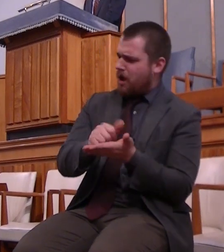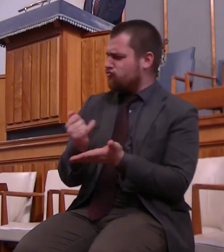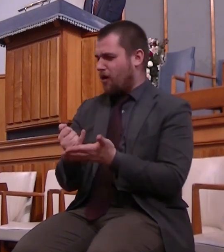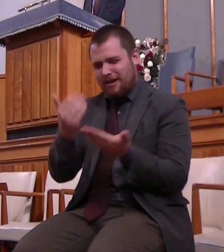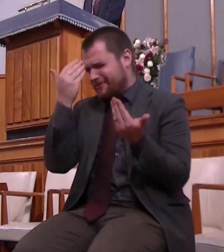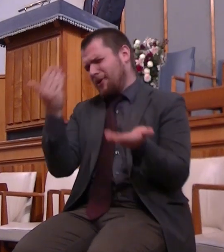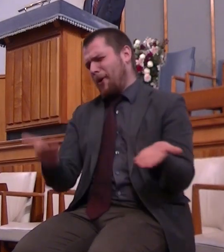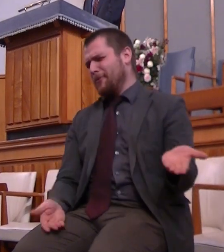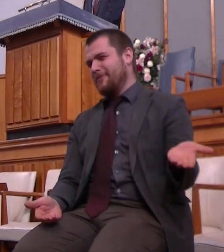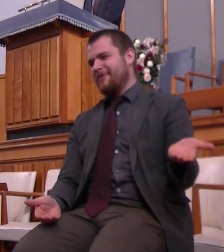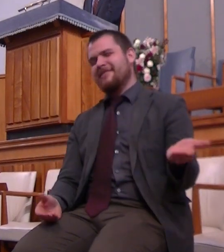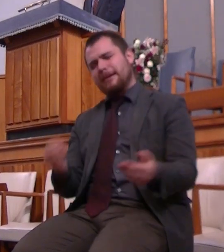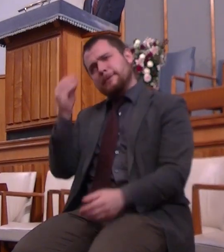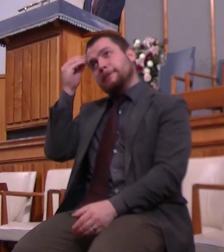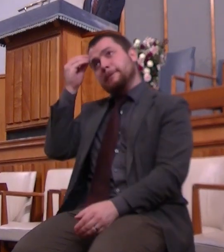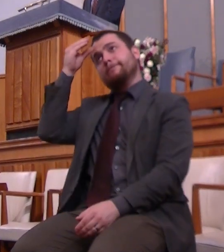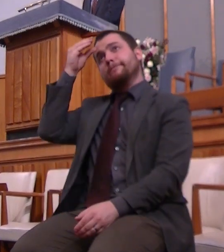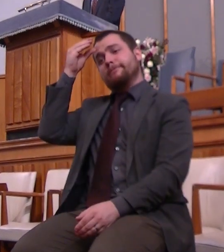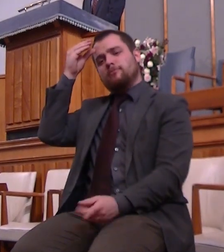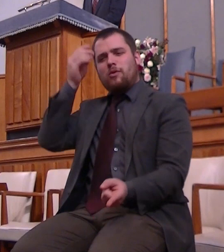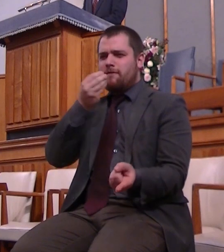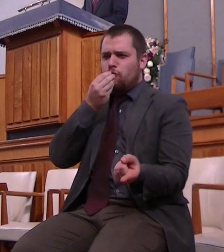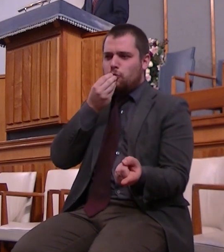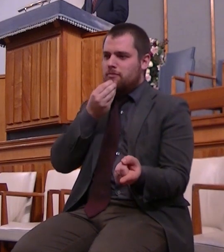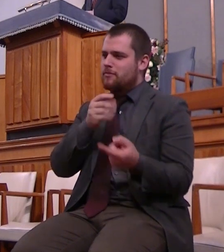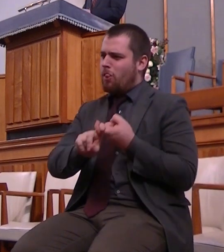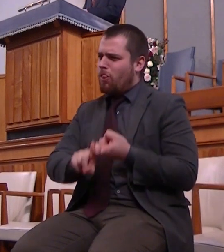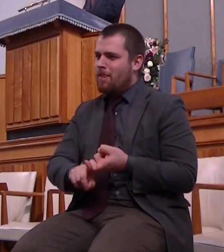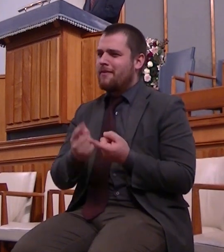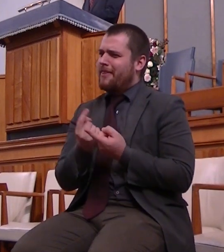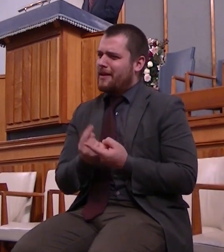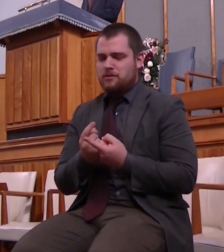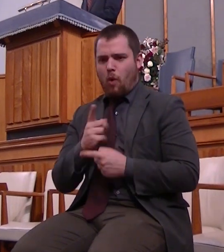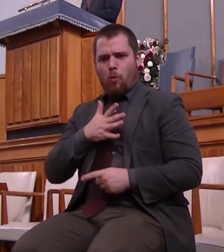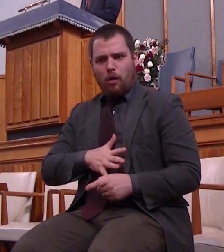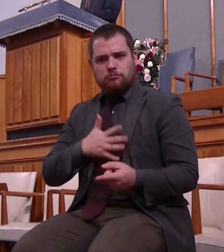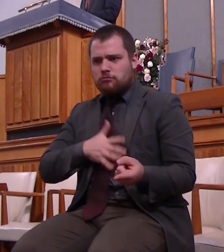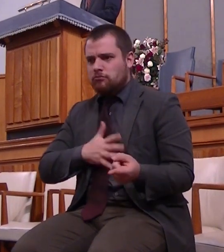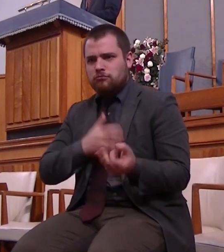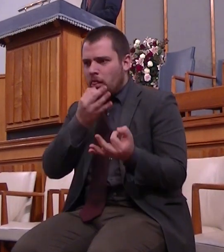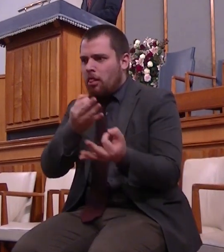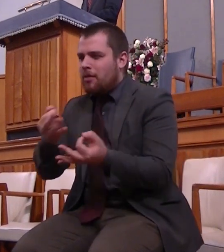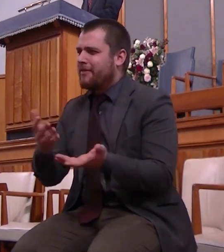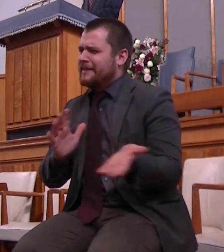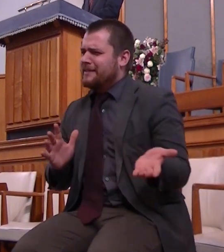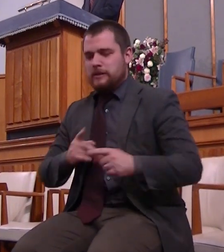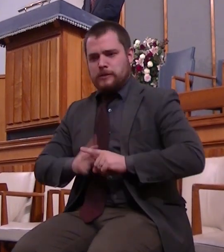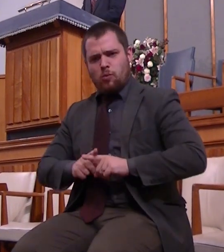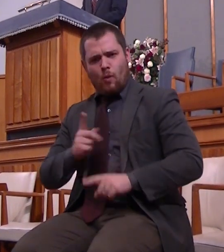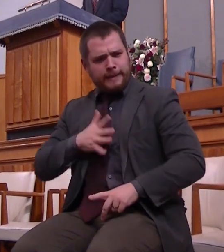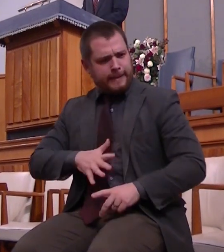far inferior order. Their knowledge is to do with their instincts and what's good for them, and what